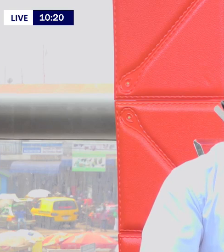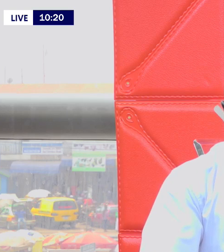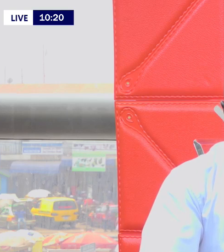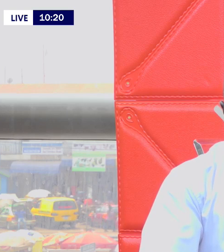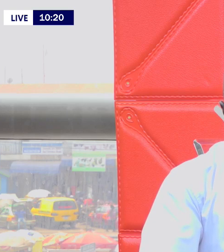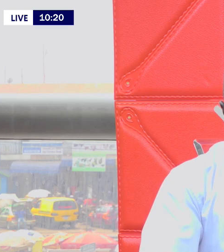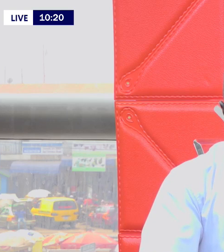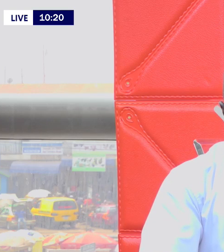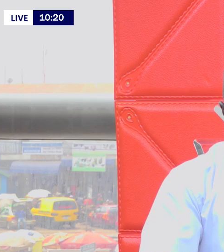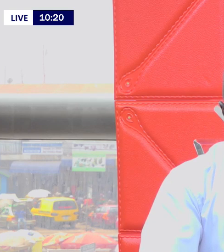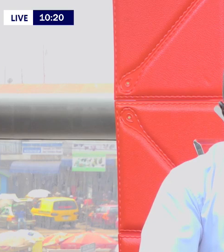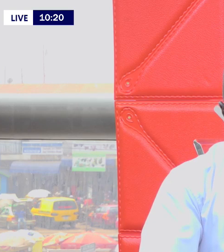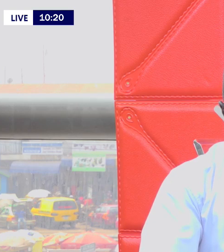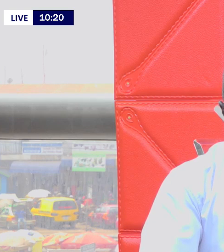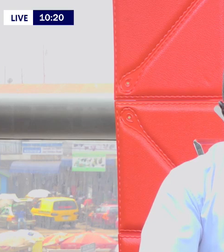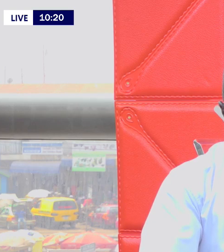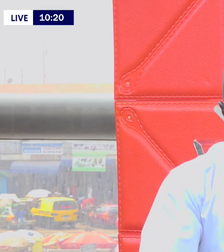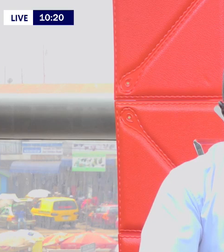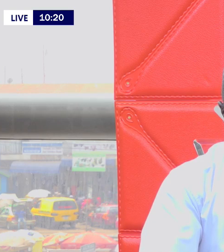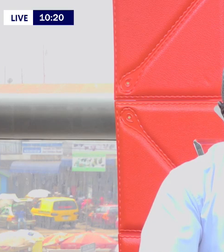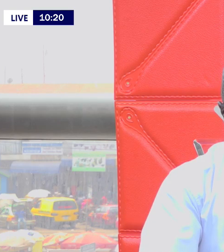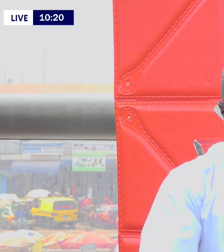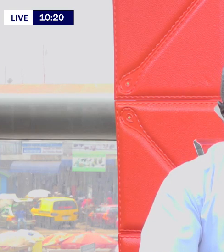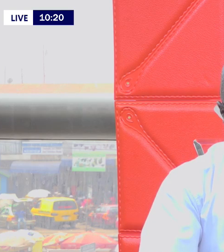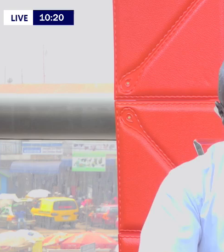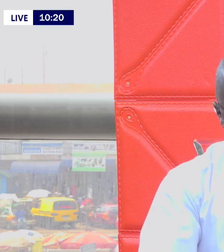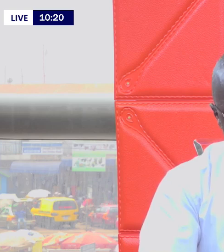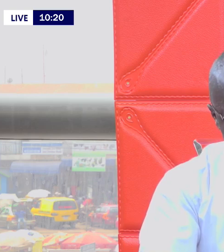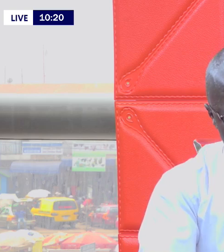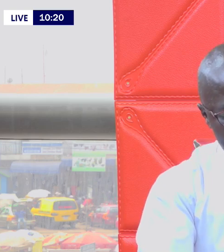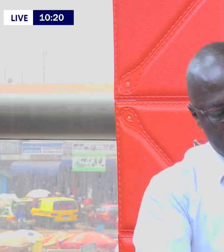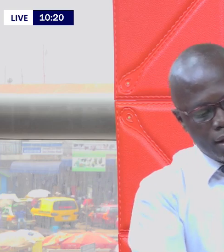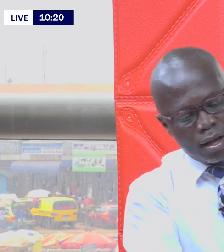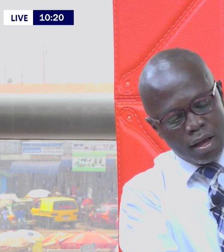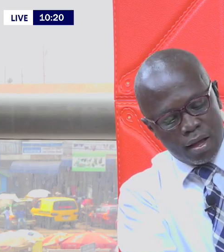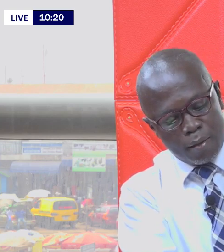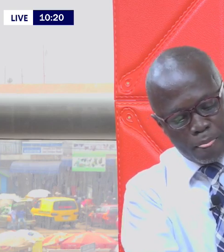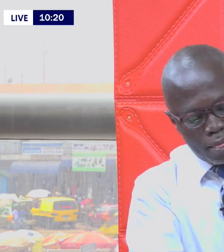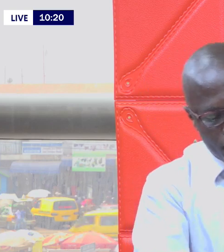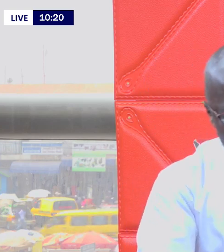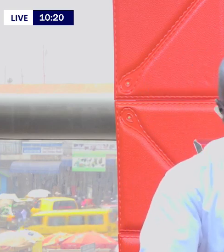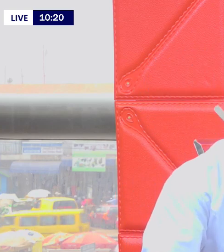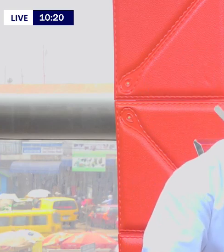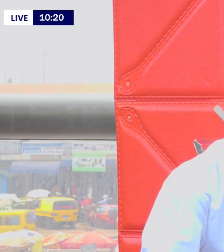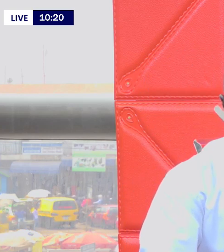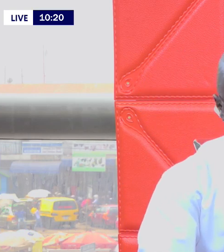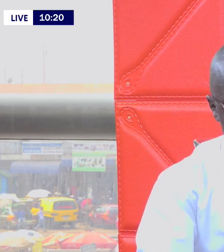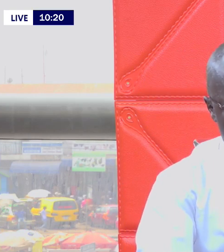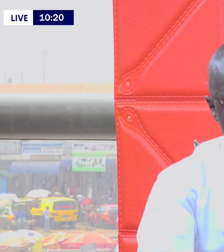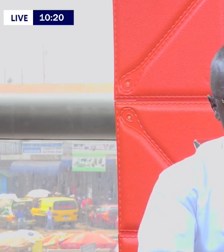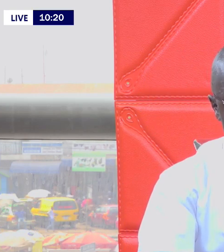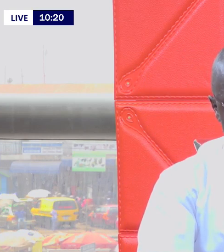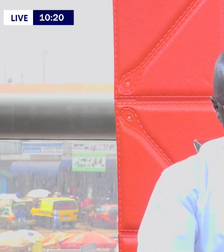You ask. Why not by Alfred Boahe? Thanks for your message. Now, Kia is asking, Amufa, please, has